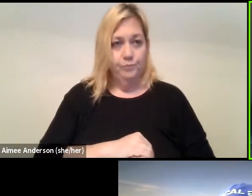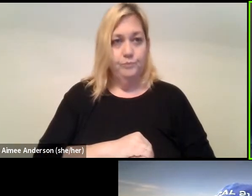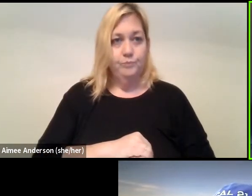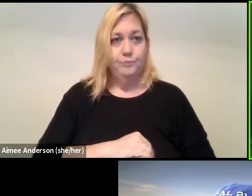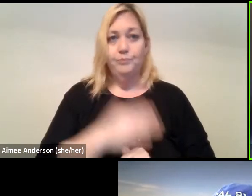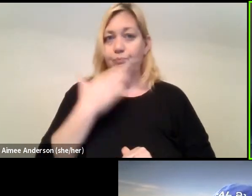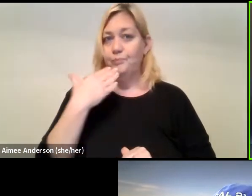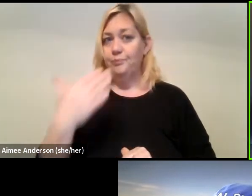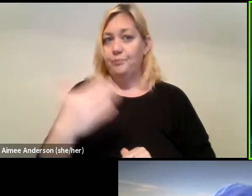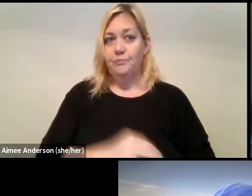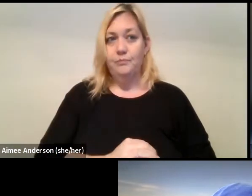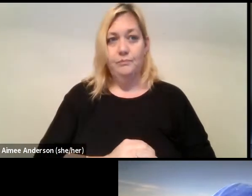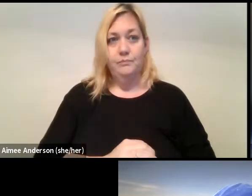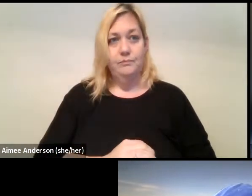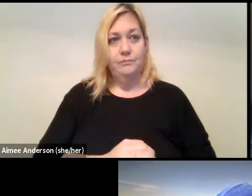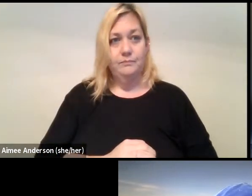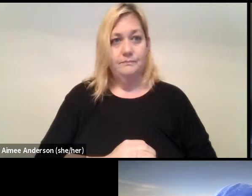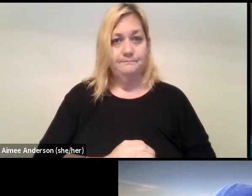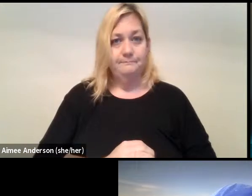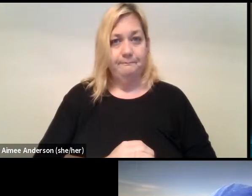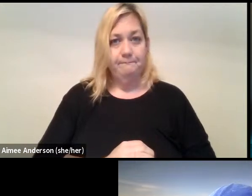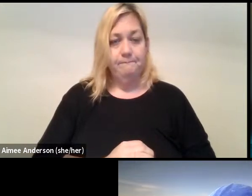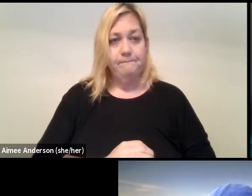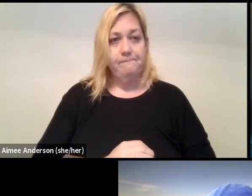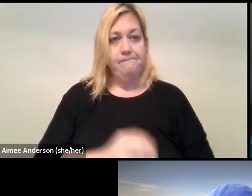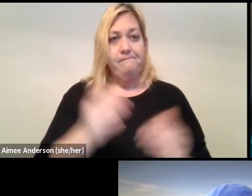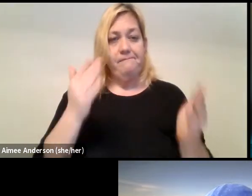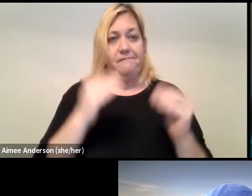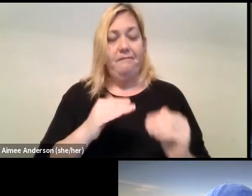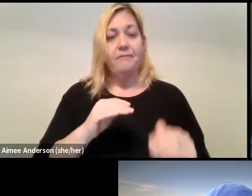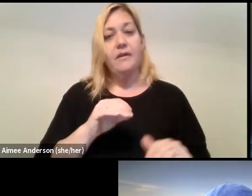Yep. And then we'll call on Ihab.